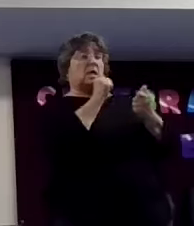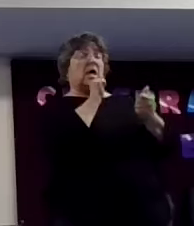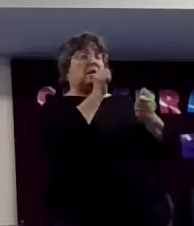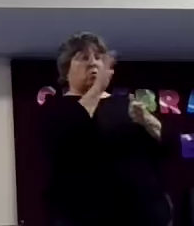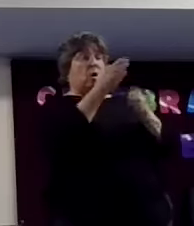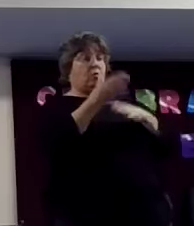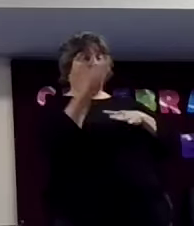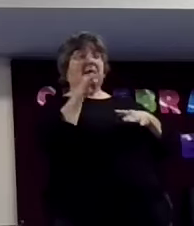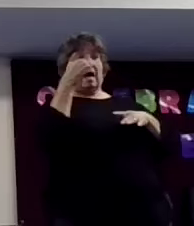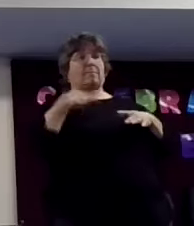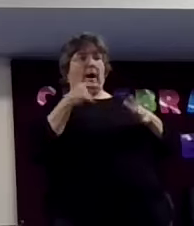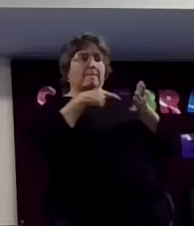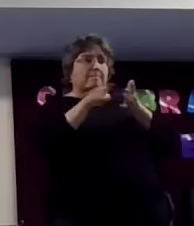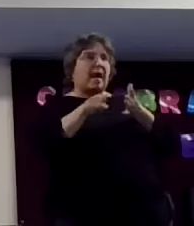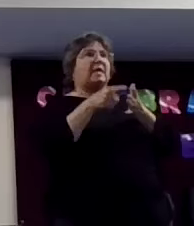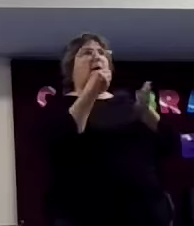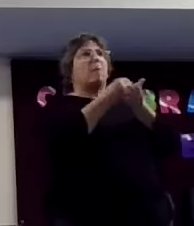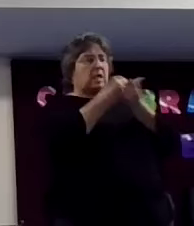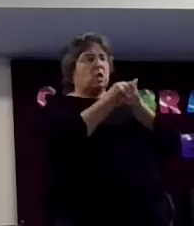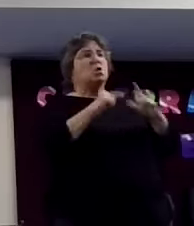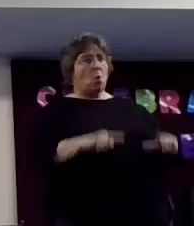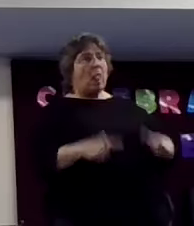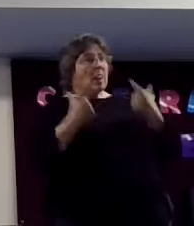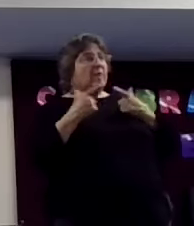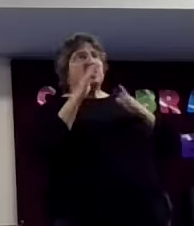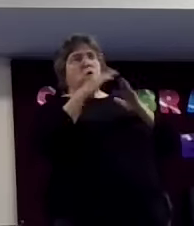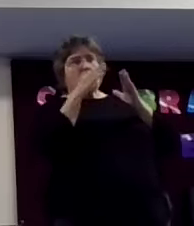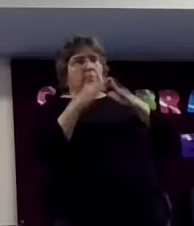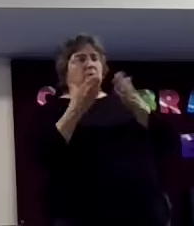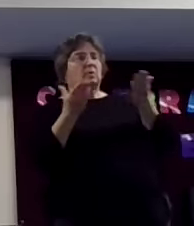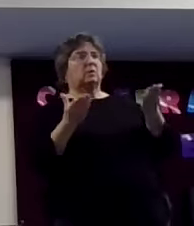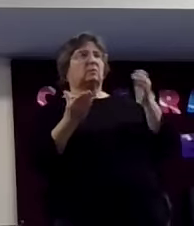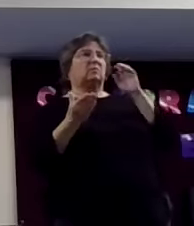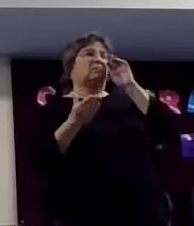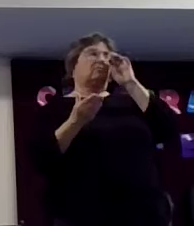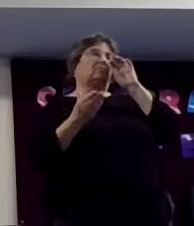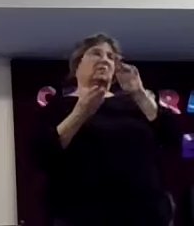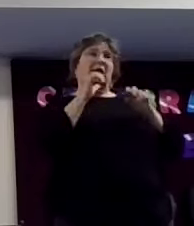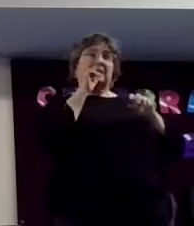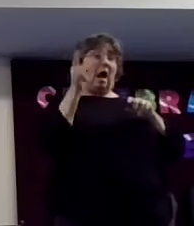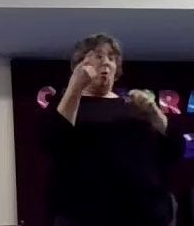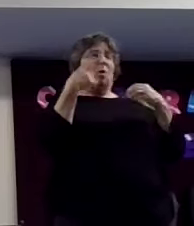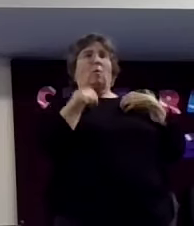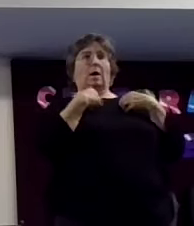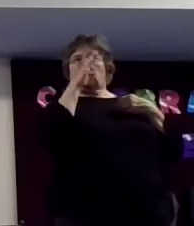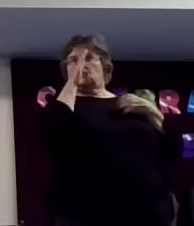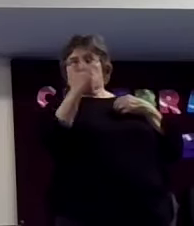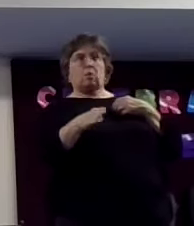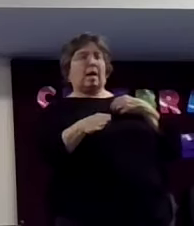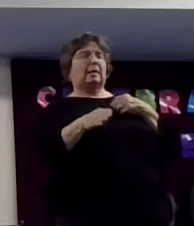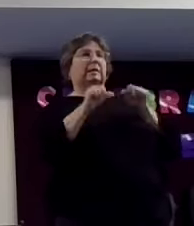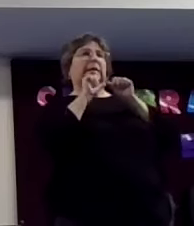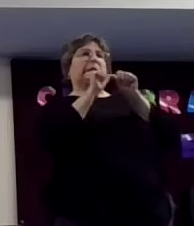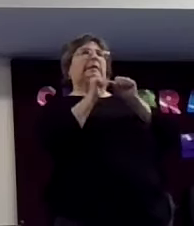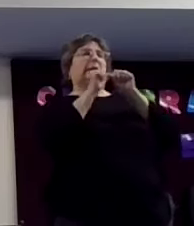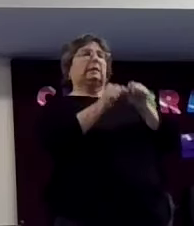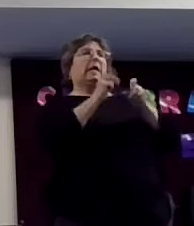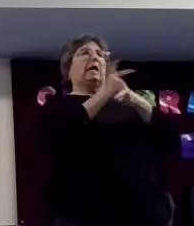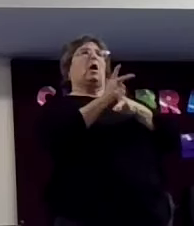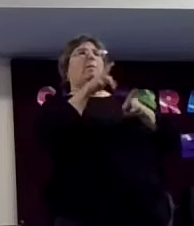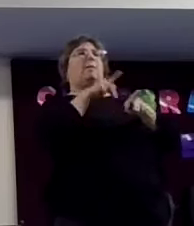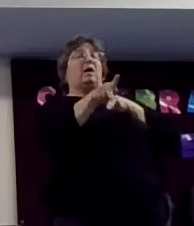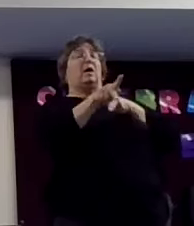nonprofits, are paid a wage where you can live in your community. Not only do we want direct and consistent direct